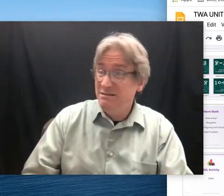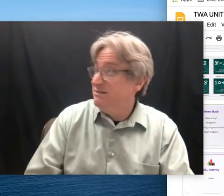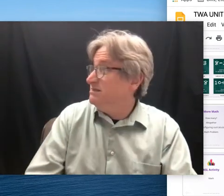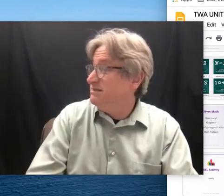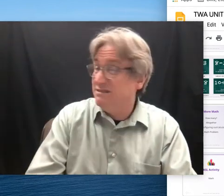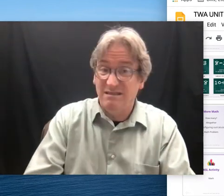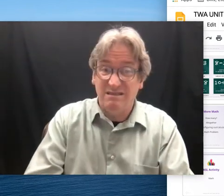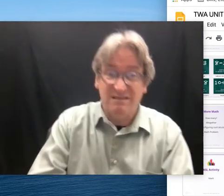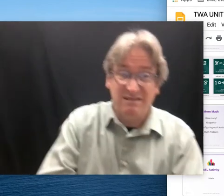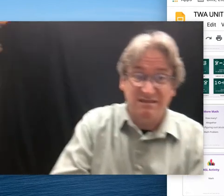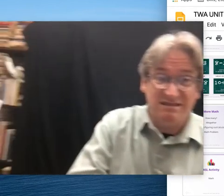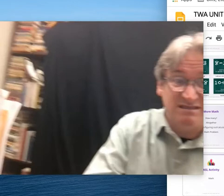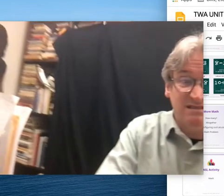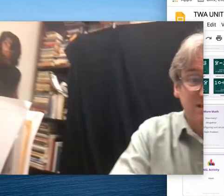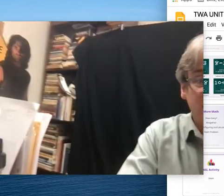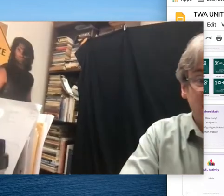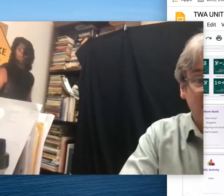I mean,